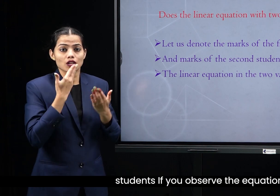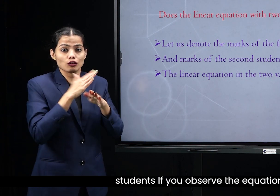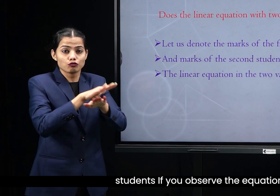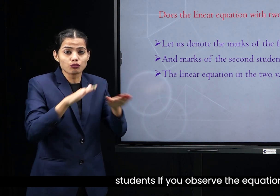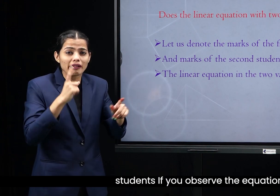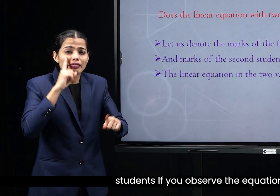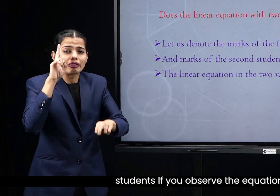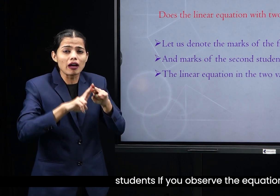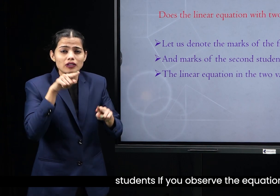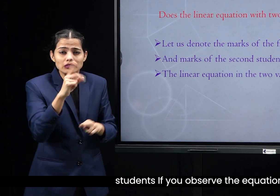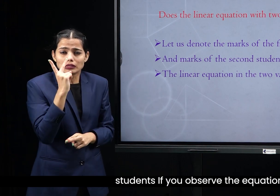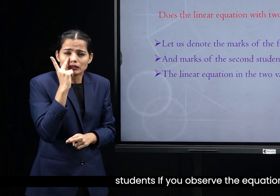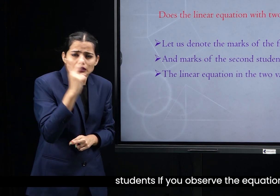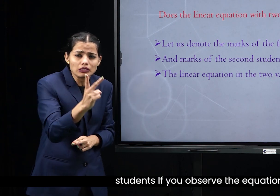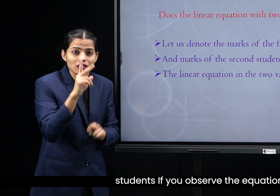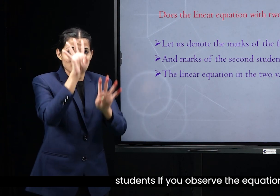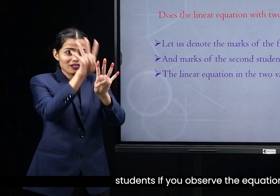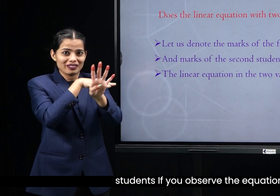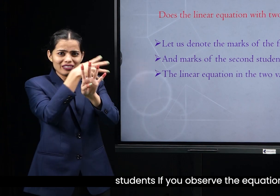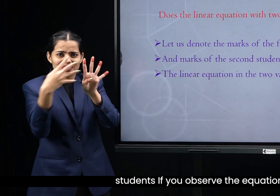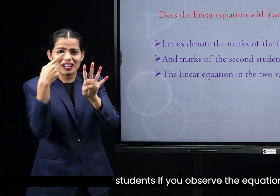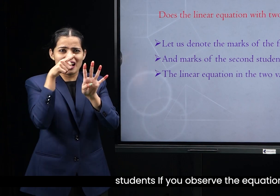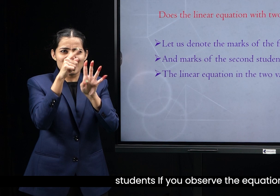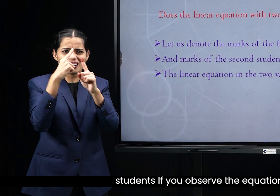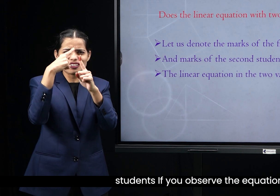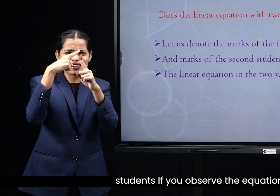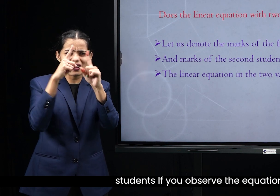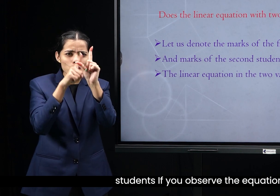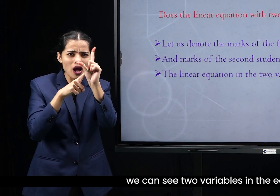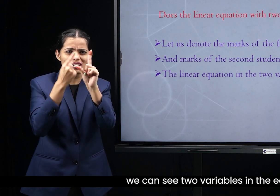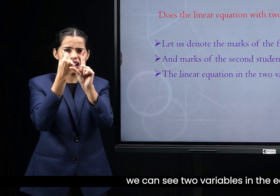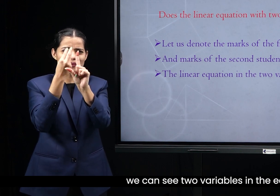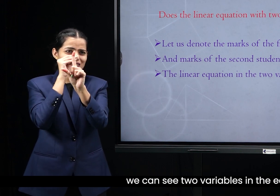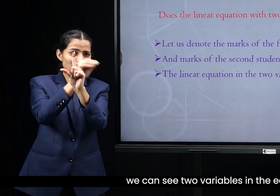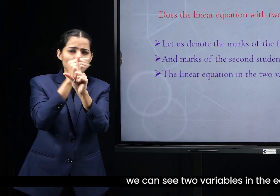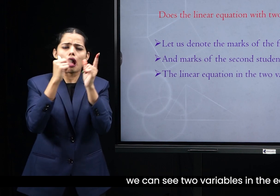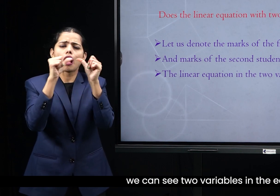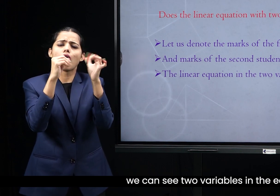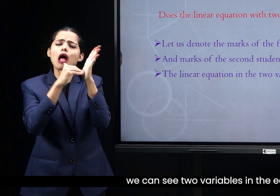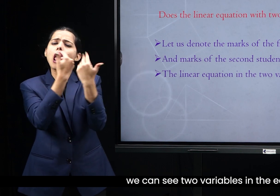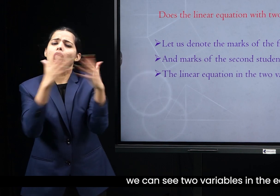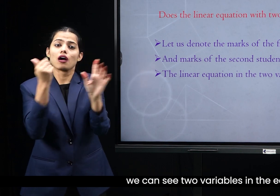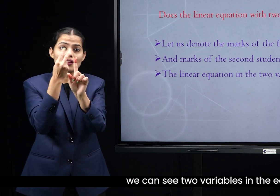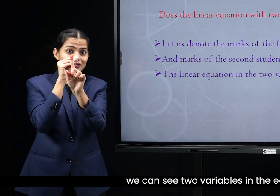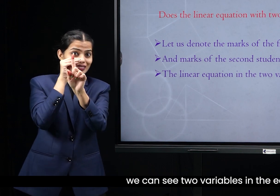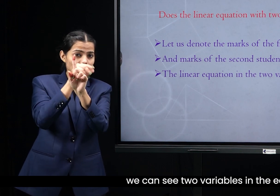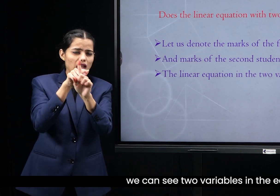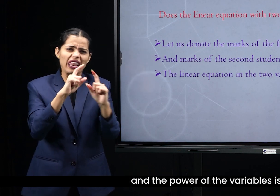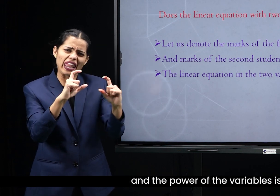Students, if you observe the equation carefully, we can see two variables in the equation and